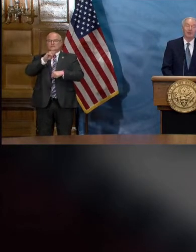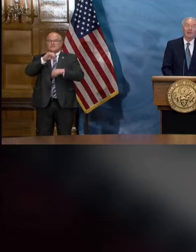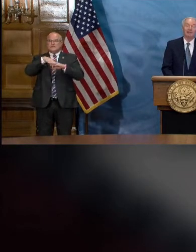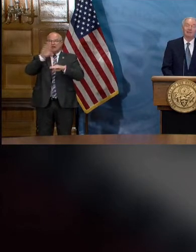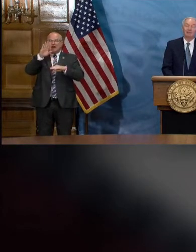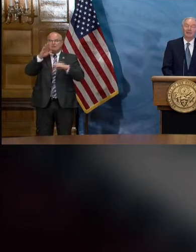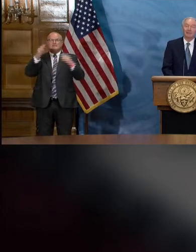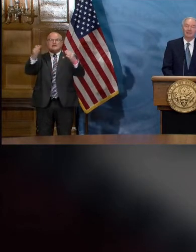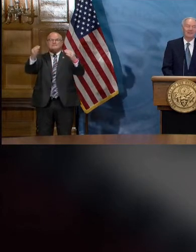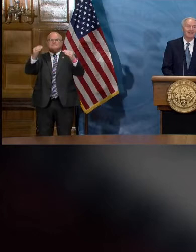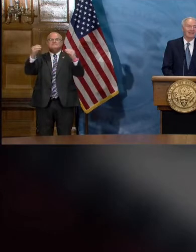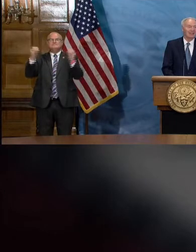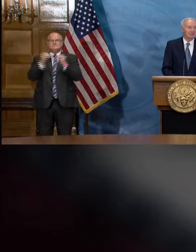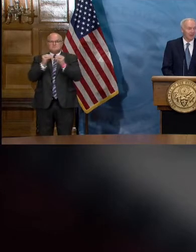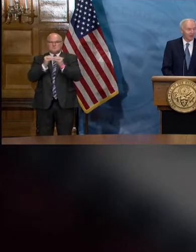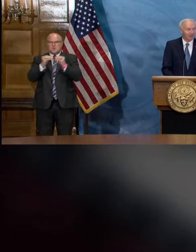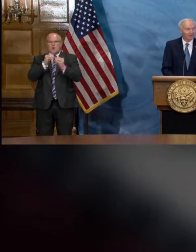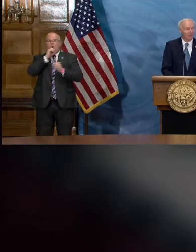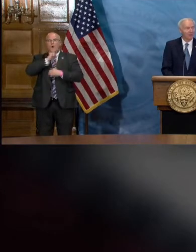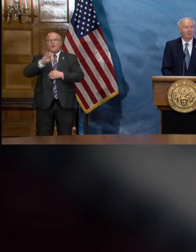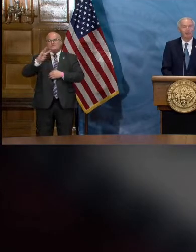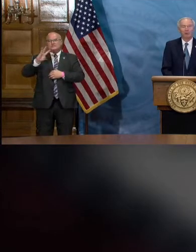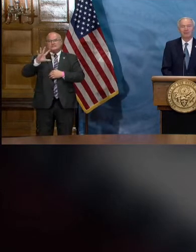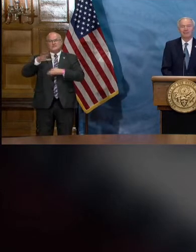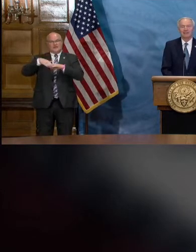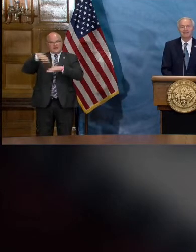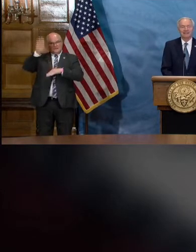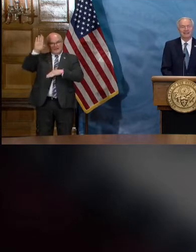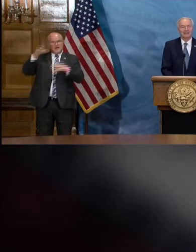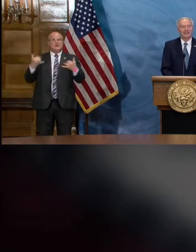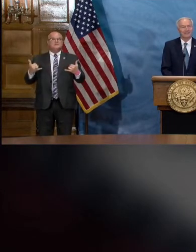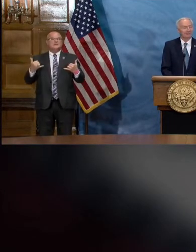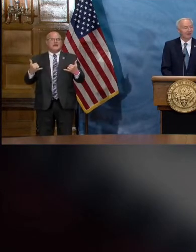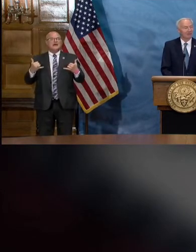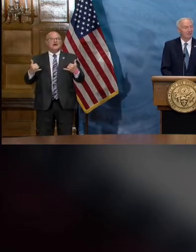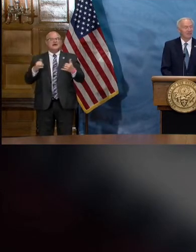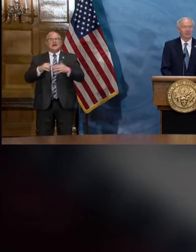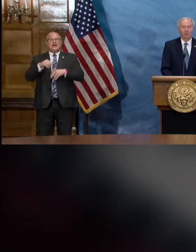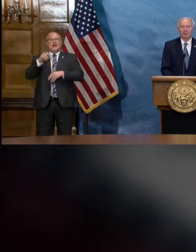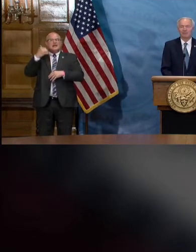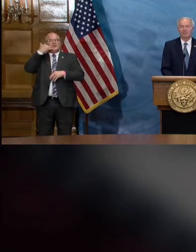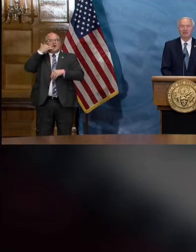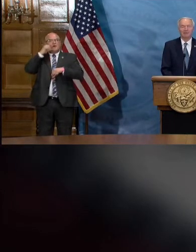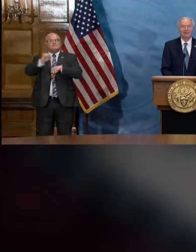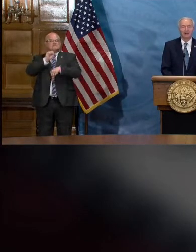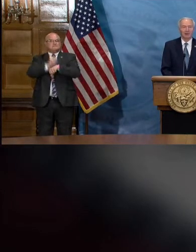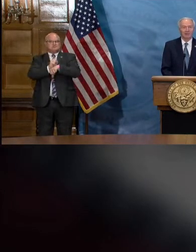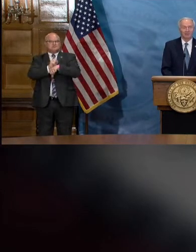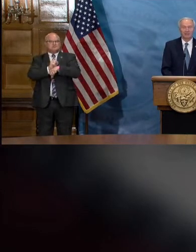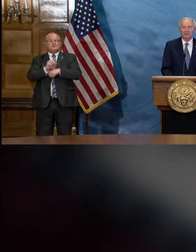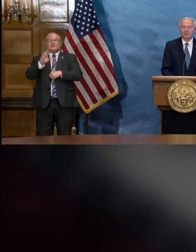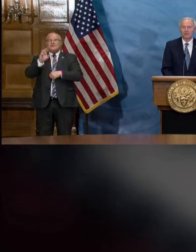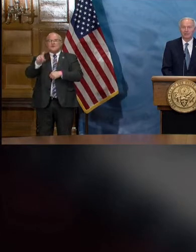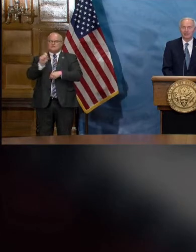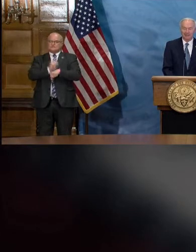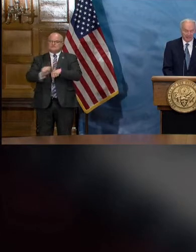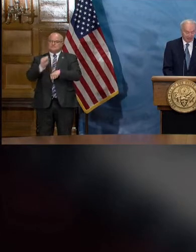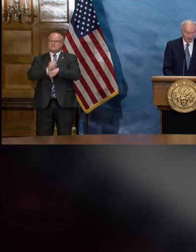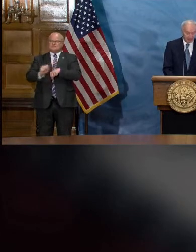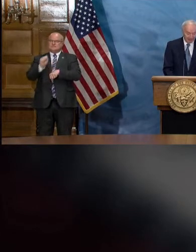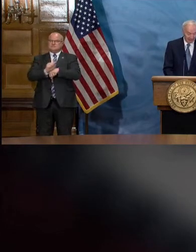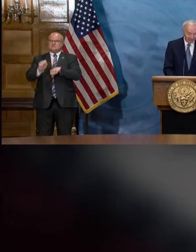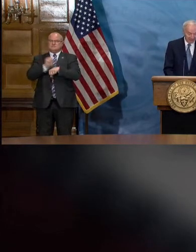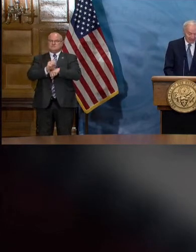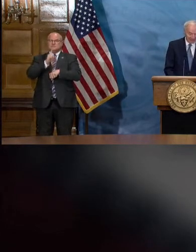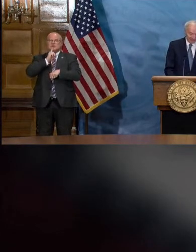so you all have to be patient as you call for an appointment, and the pharmacies are working very, very hard to make sure that they get